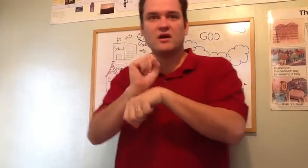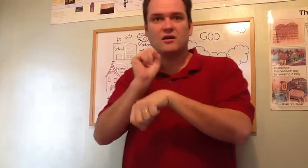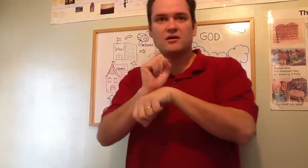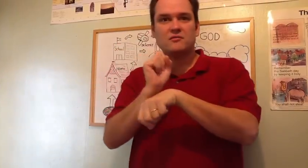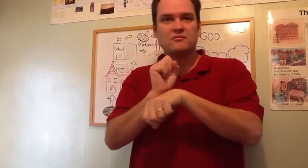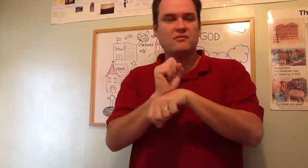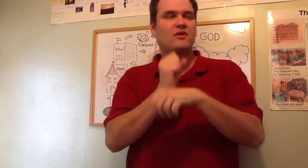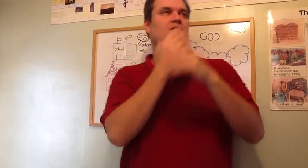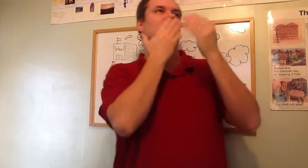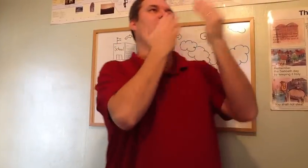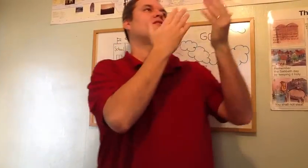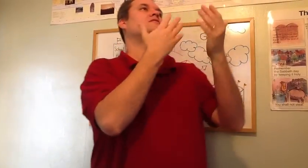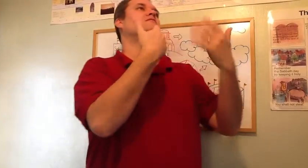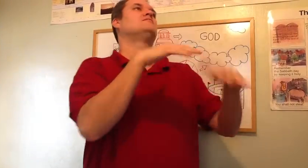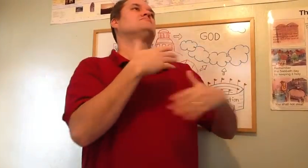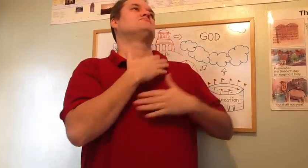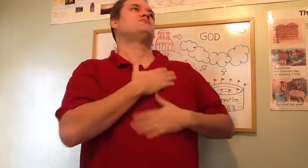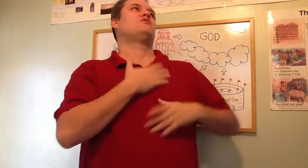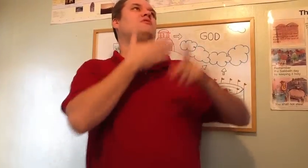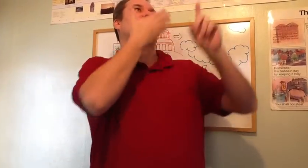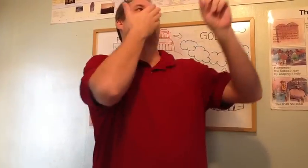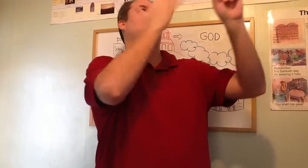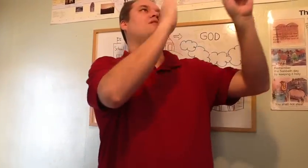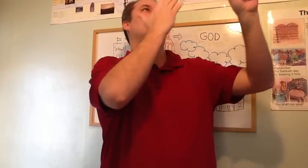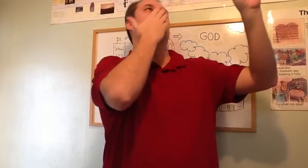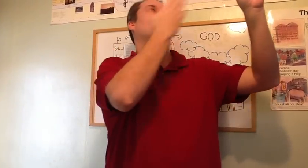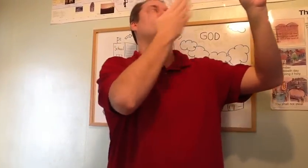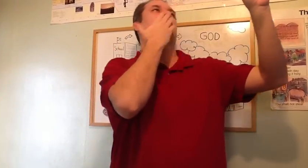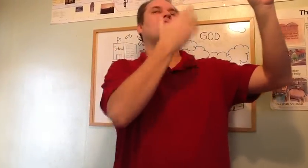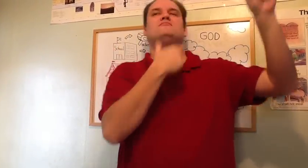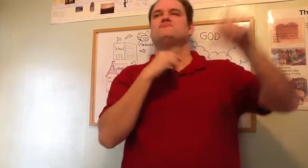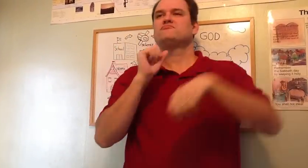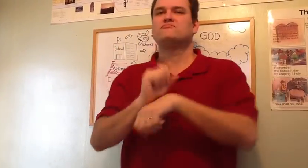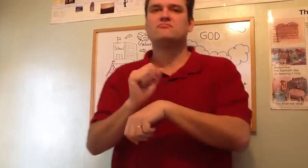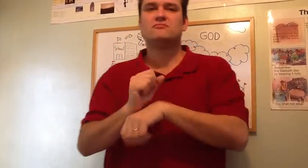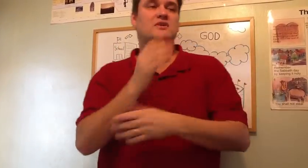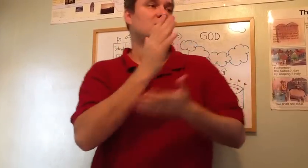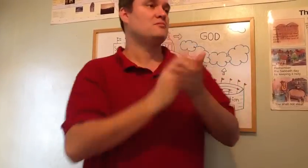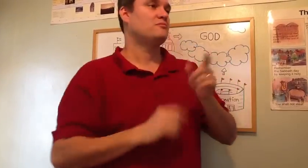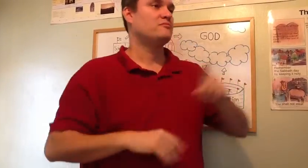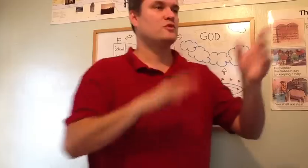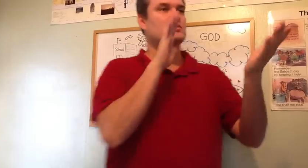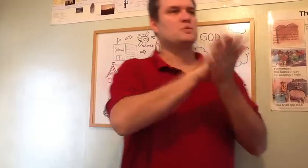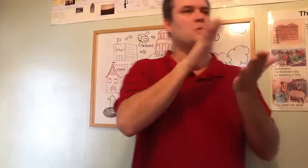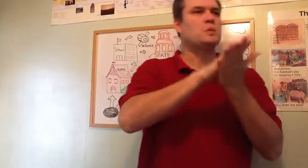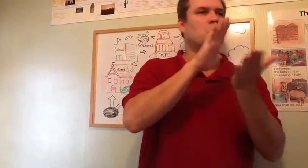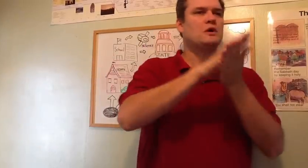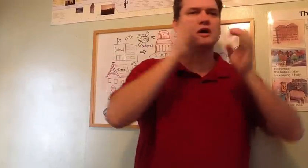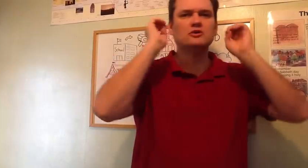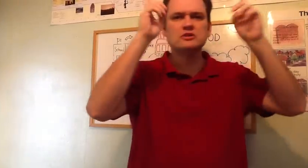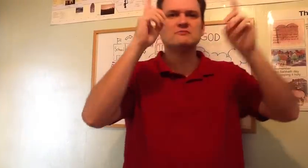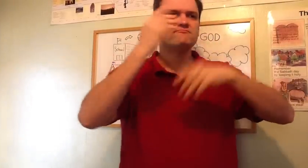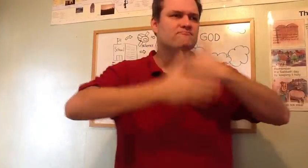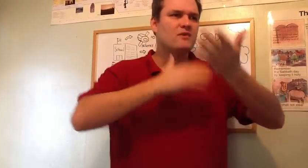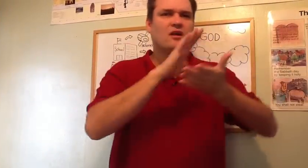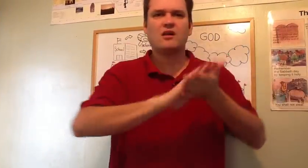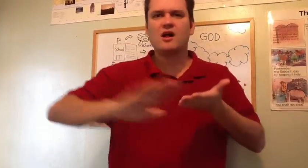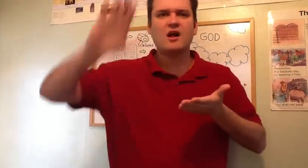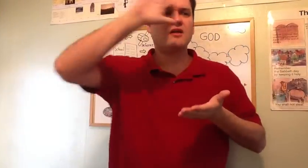to enjoy him. You know, some people, they get a new job, they thank God for it. Some go to school, they